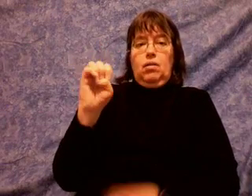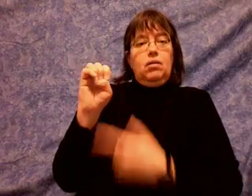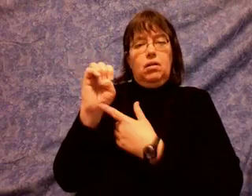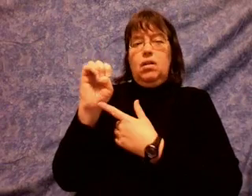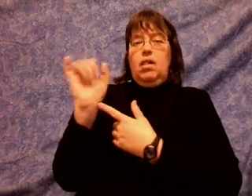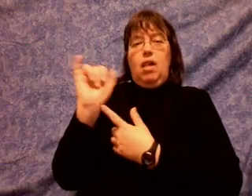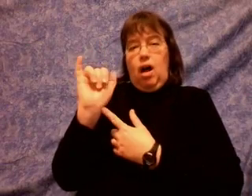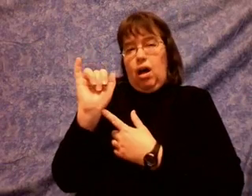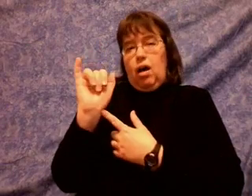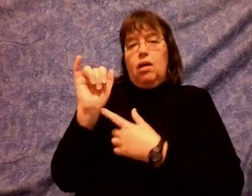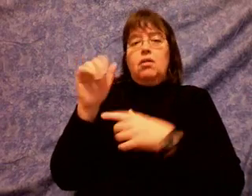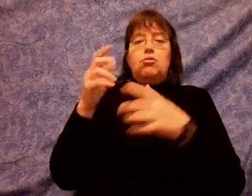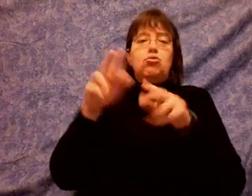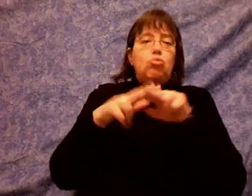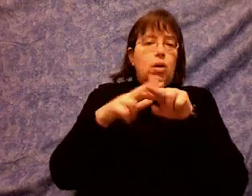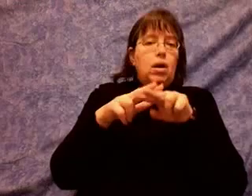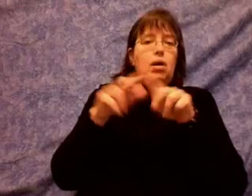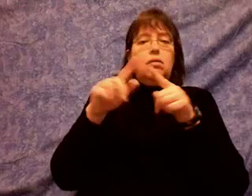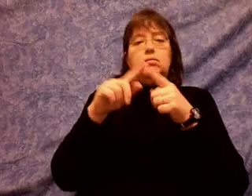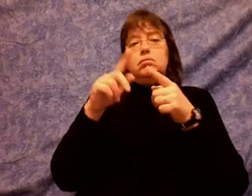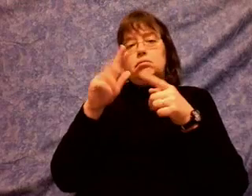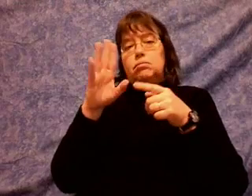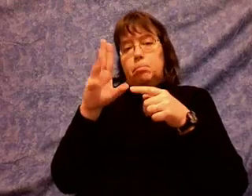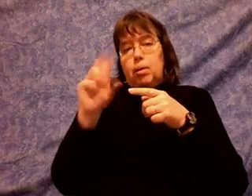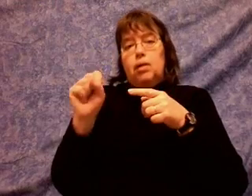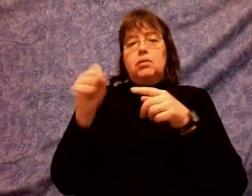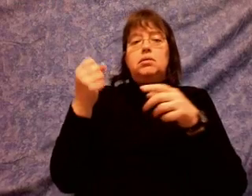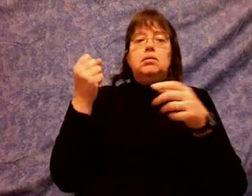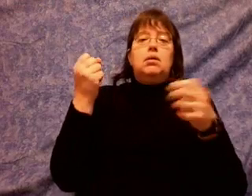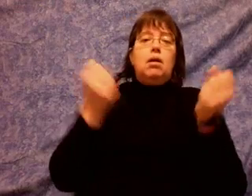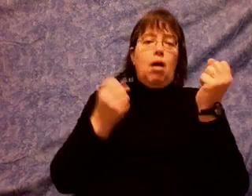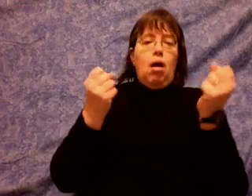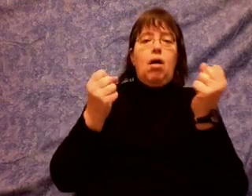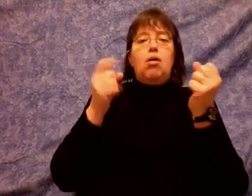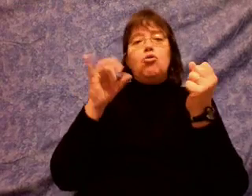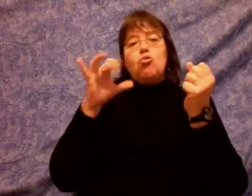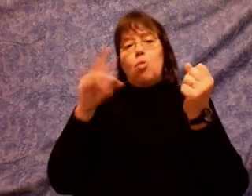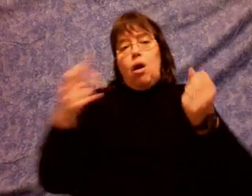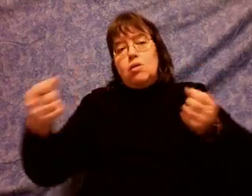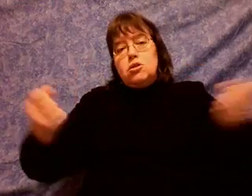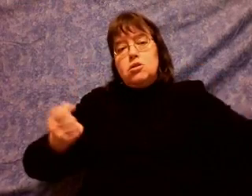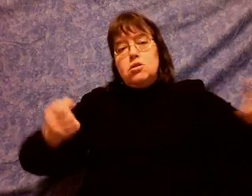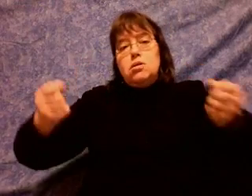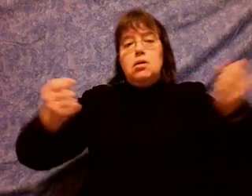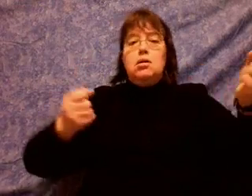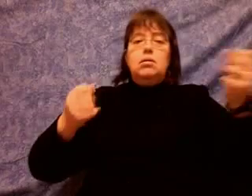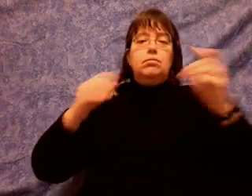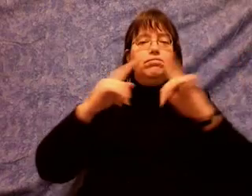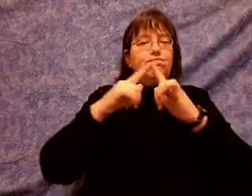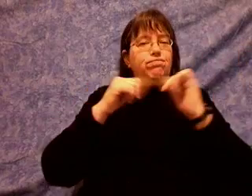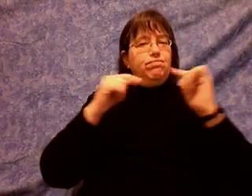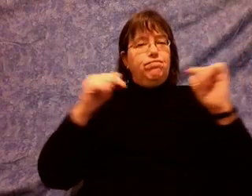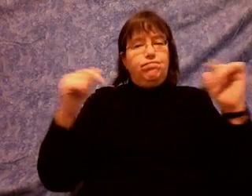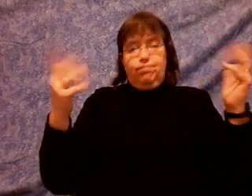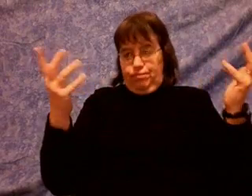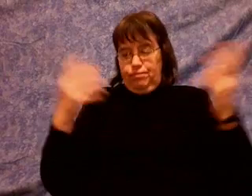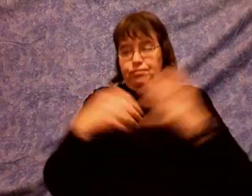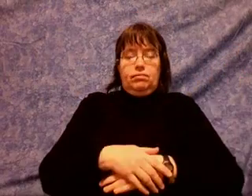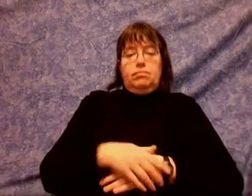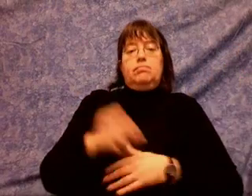is a general hand shape for vehicle. So it could be a train, it could be a bus or a car or a truck or any note, and